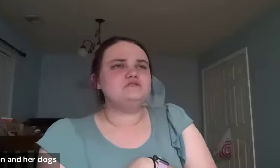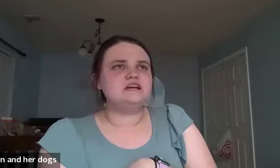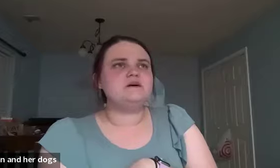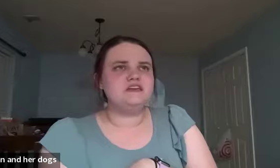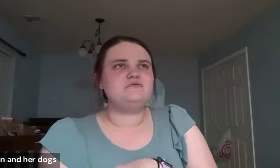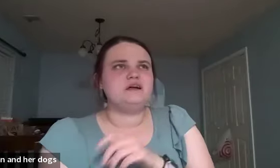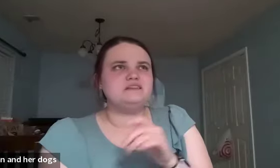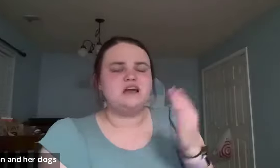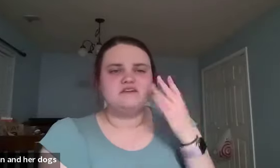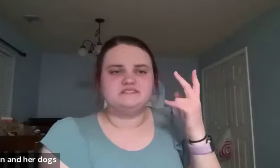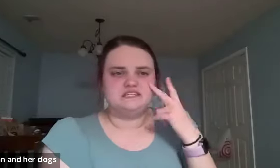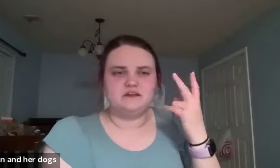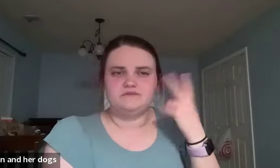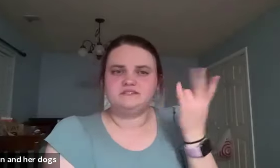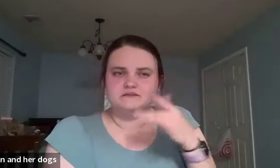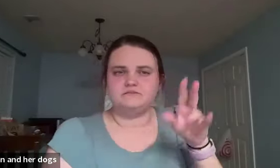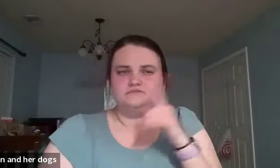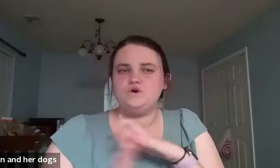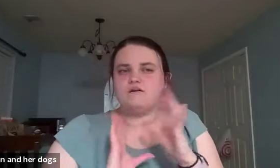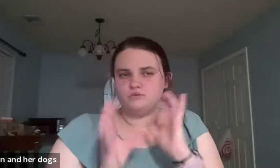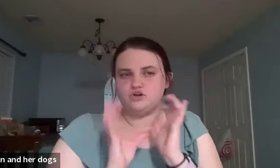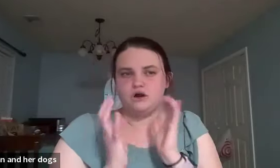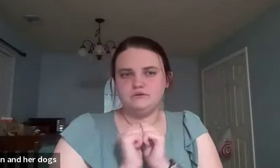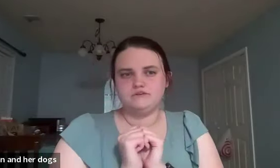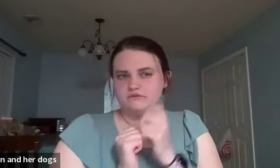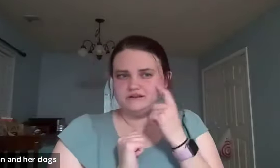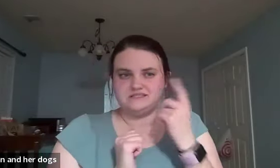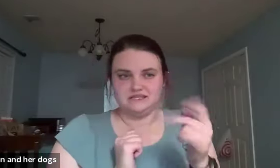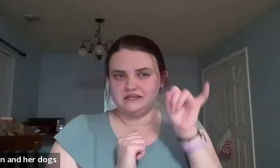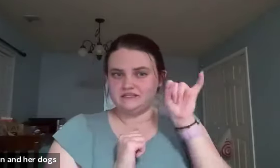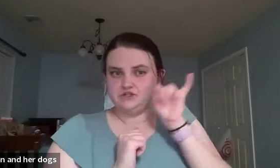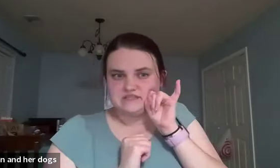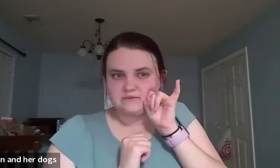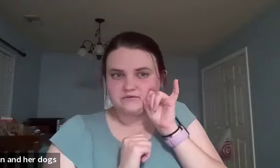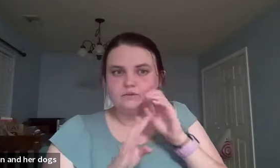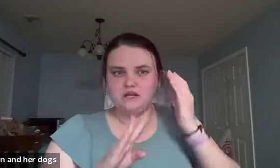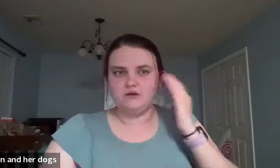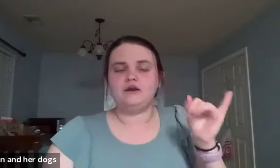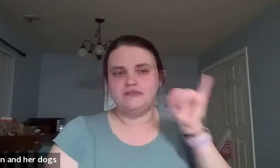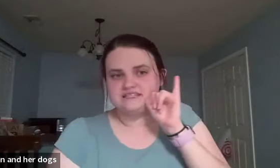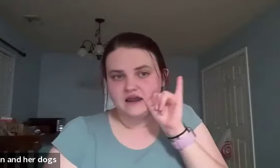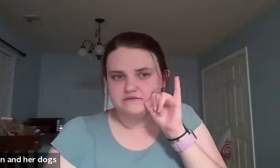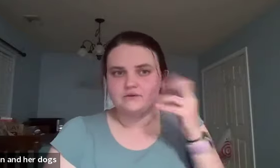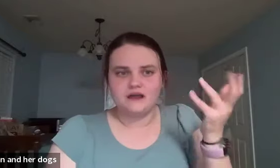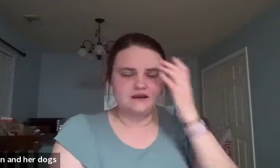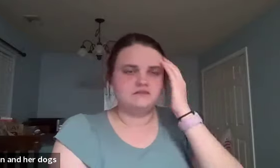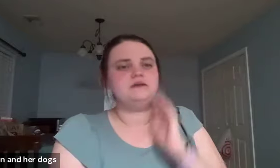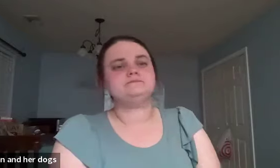Most of the time I think if like it's kind of, we've seen whoever we're talking with, we've already seen like us use that before. We know like, oh, that's an iPhone, that kind of thing.